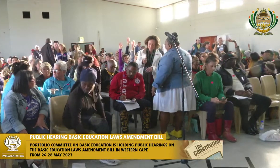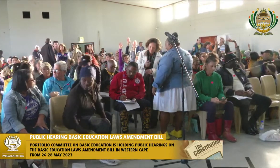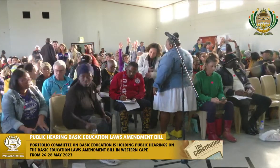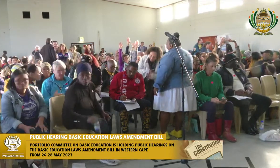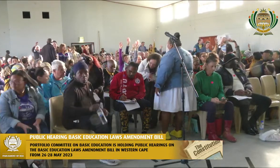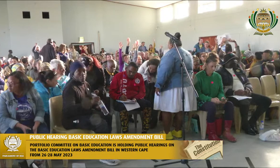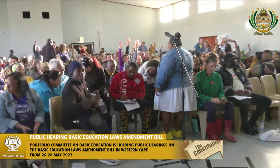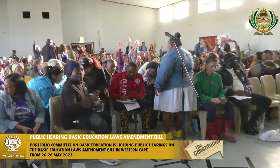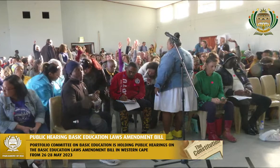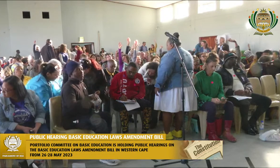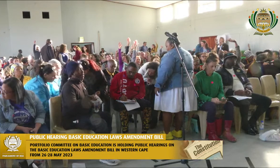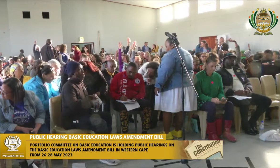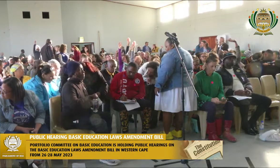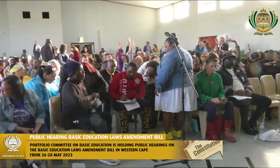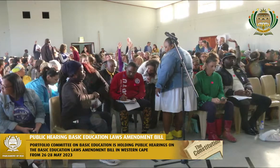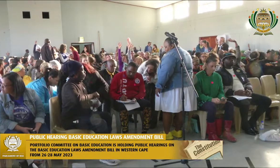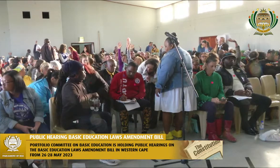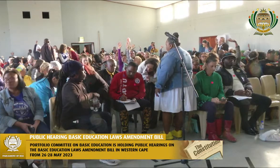How many do we have?